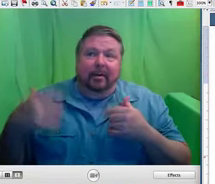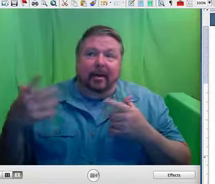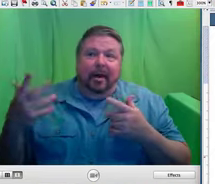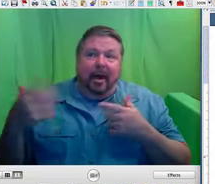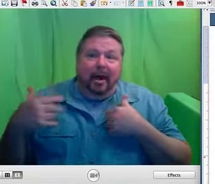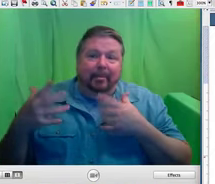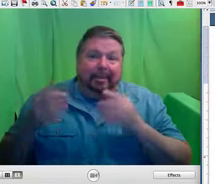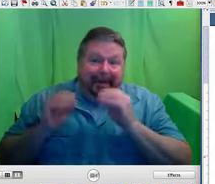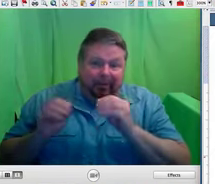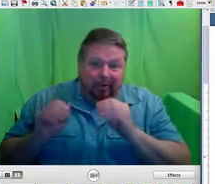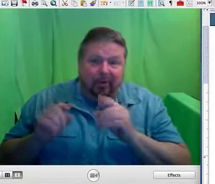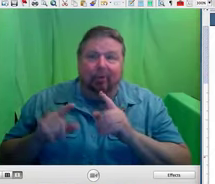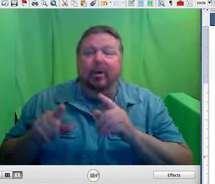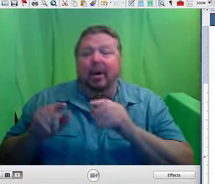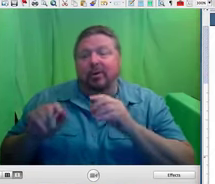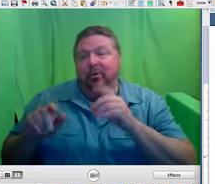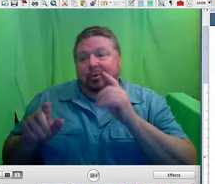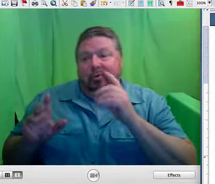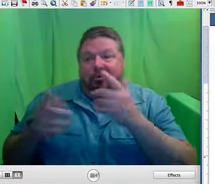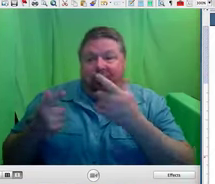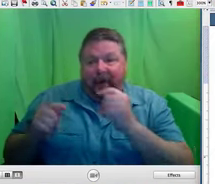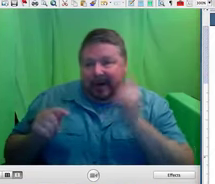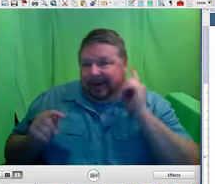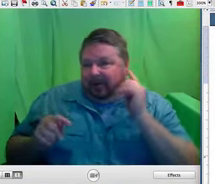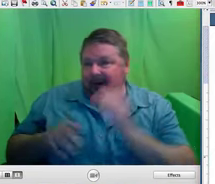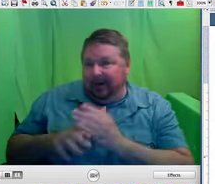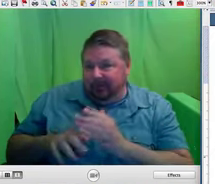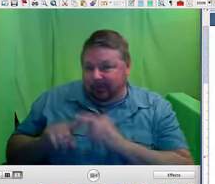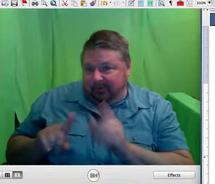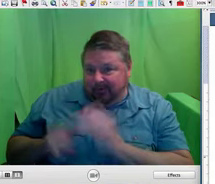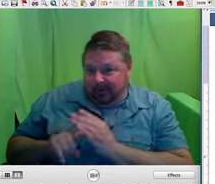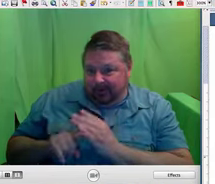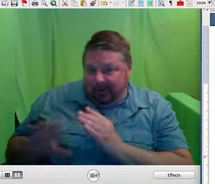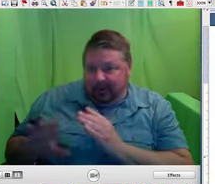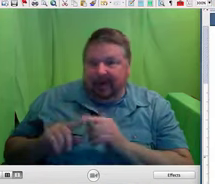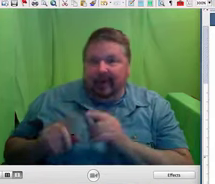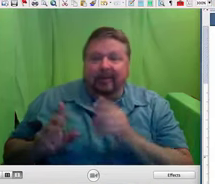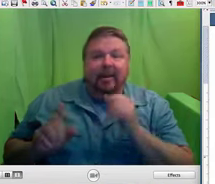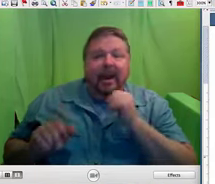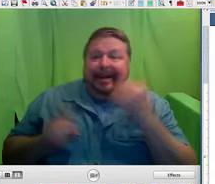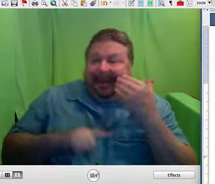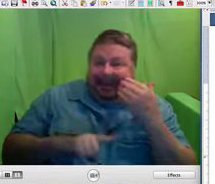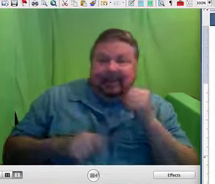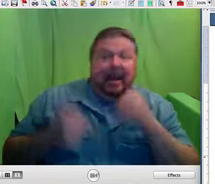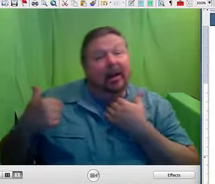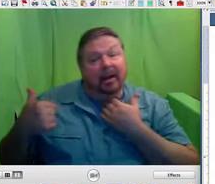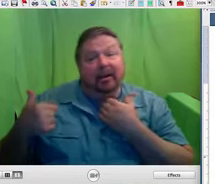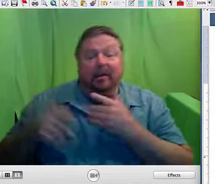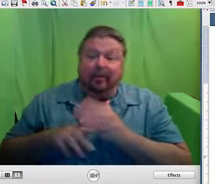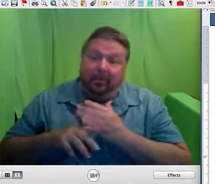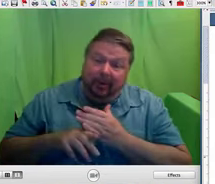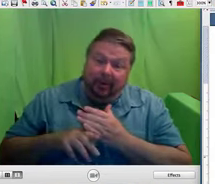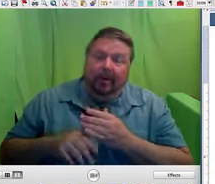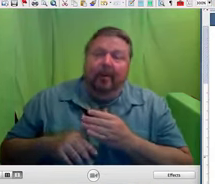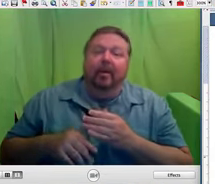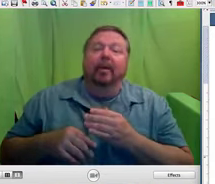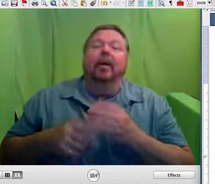And I'm teaching you to try to hear the difference, that it's not an E, it's not an I, it's in